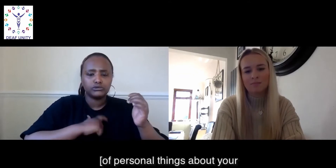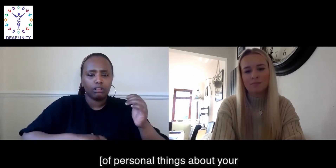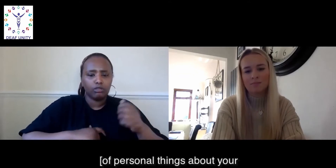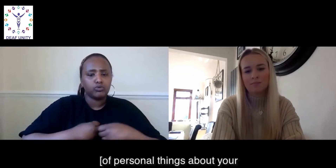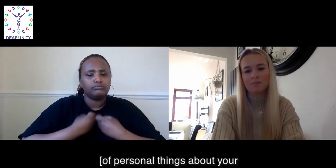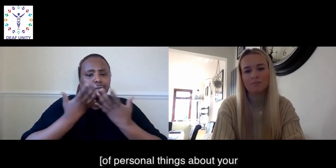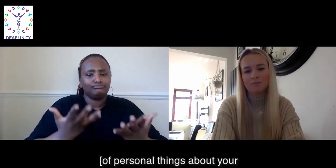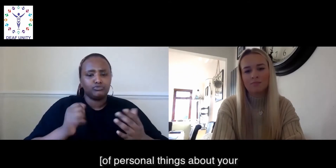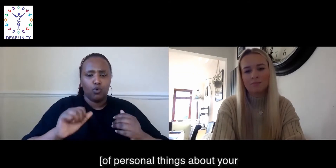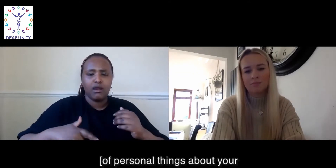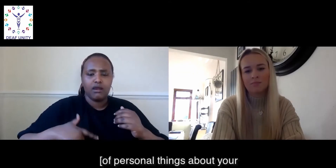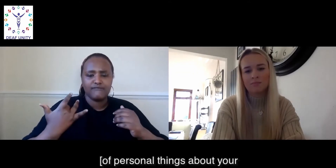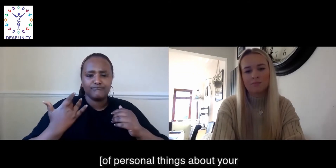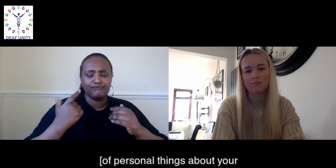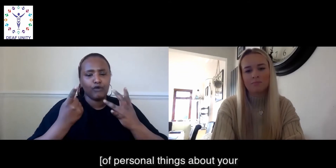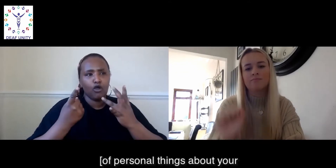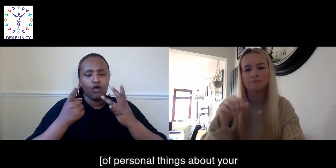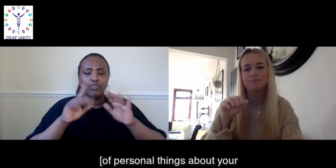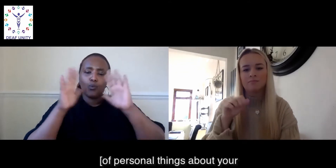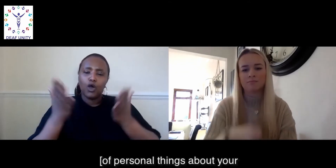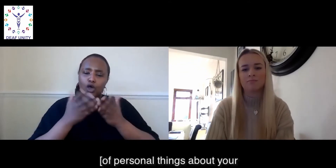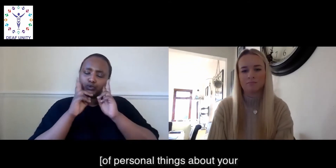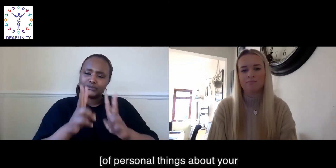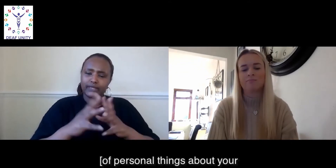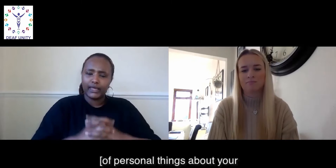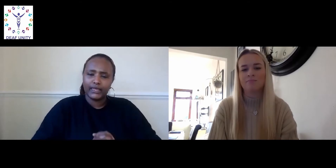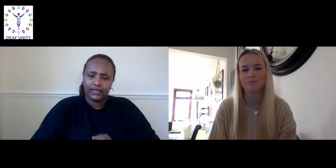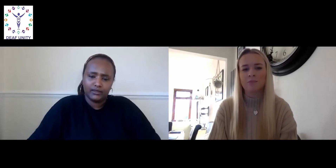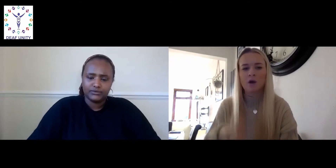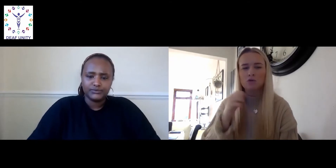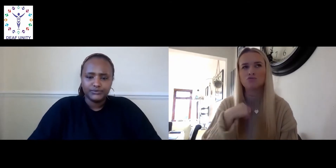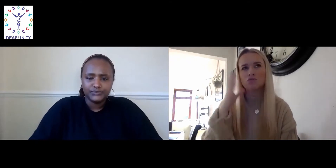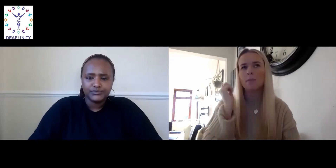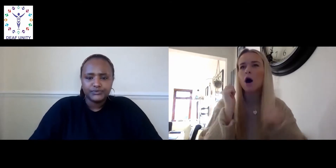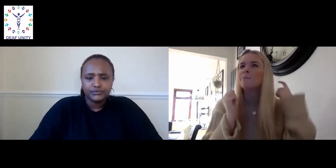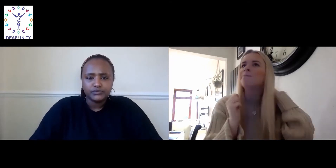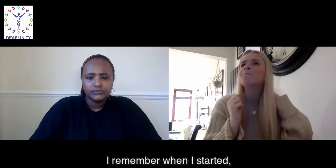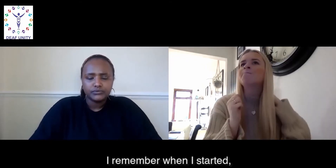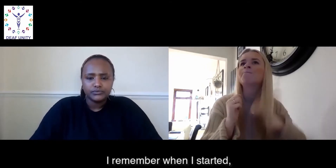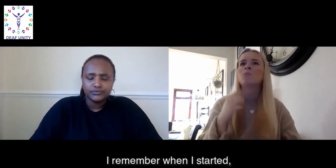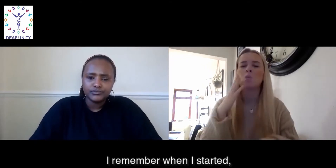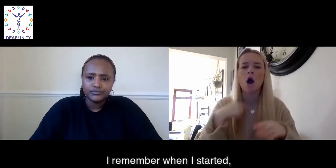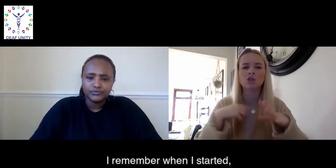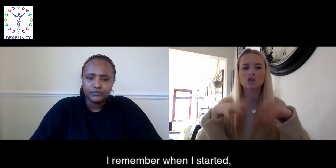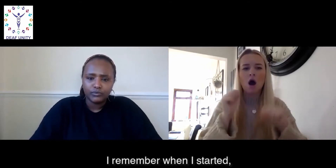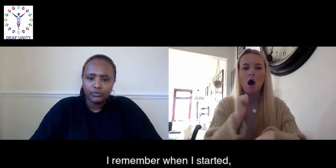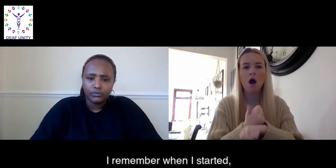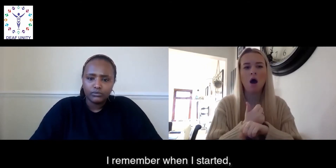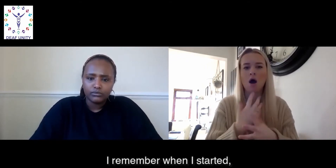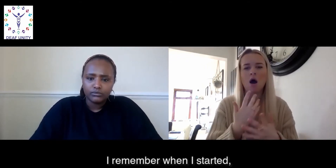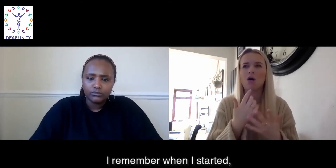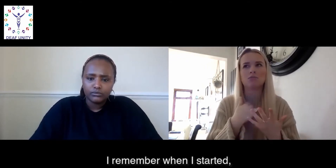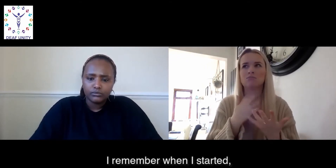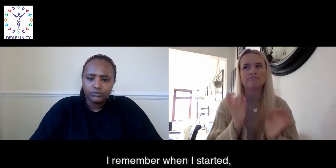personal things about your life for the world to see. Yeah, I remember when